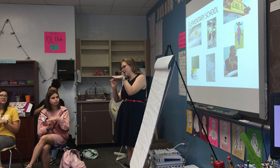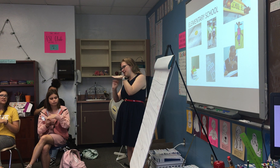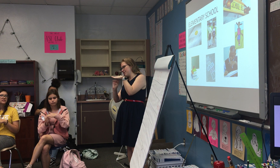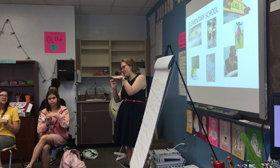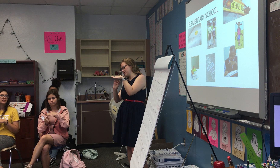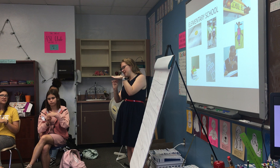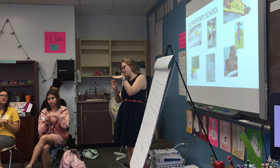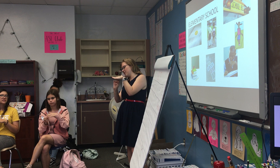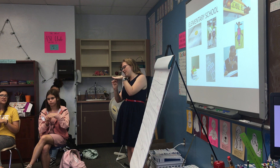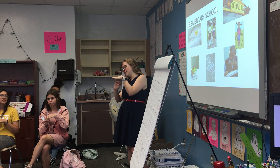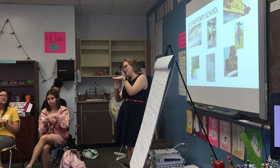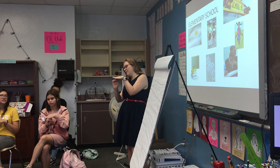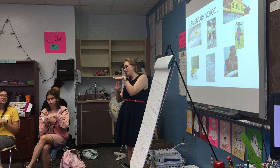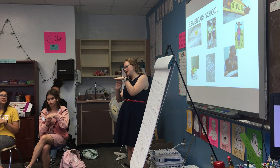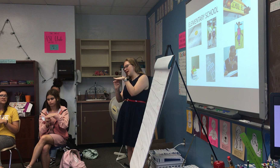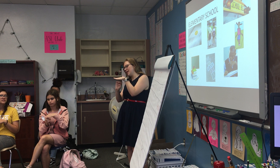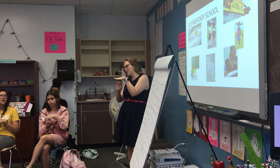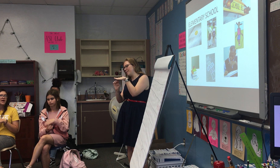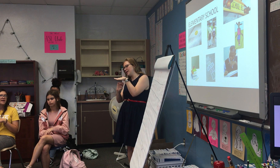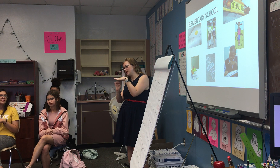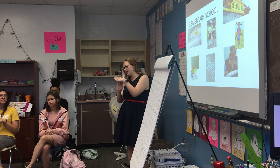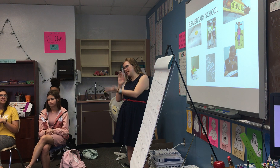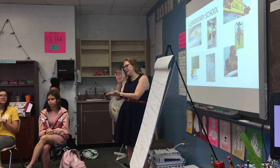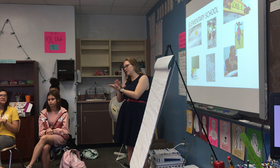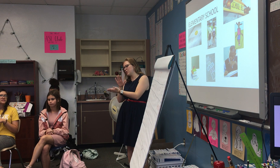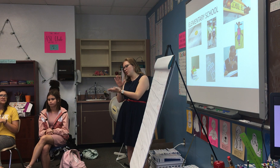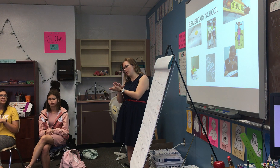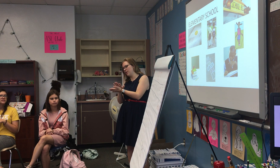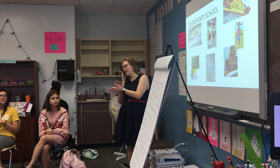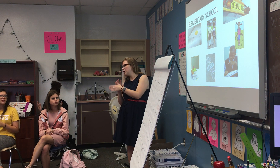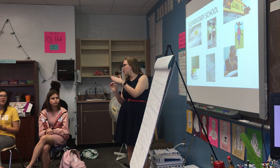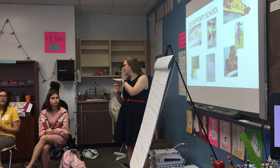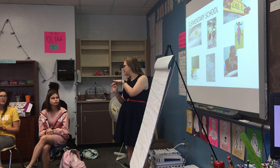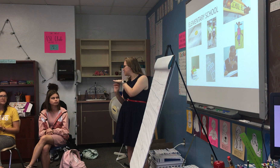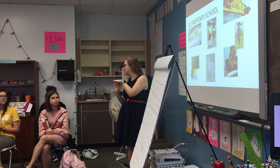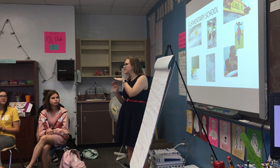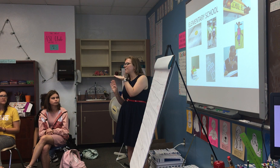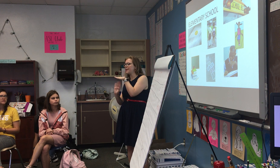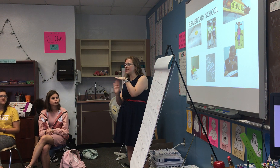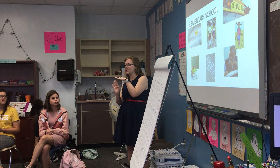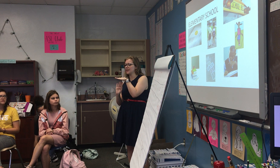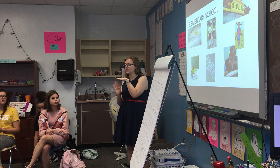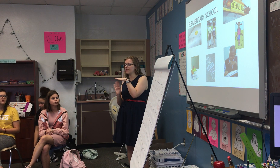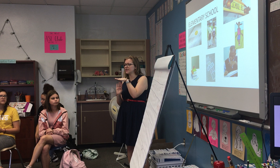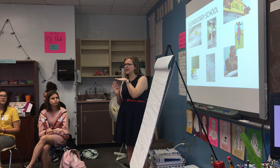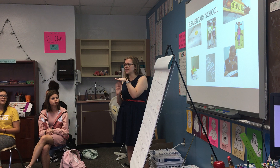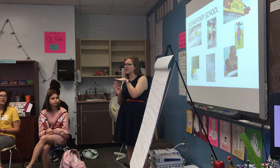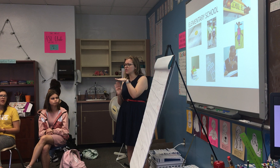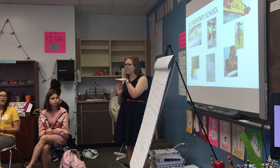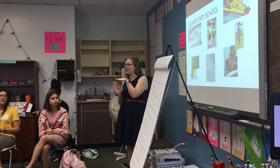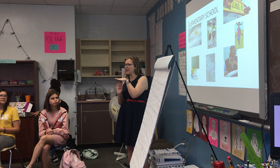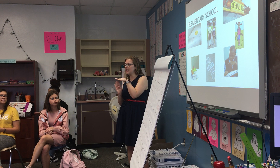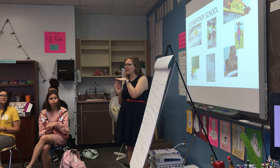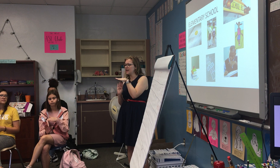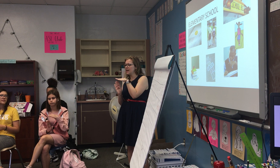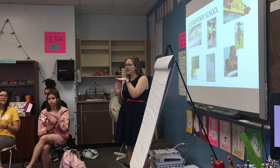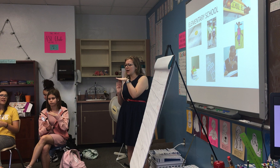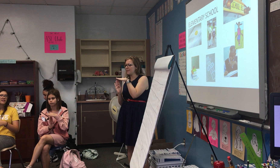underneath the first level, There's middle school which is and- elementary school. No, because this means like basic. So if you sign this with a B, that